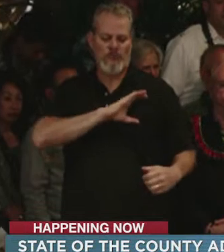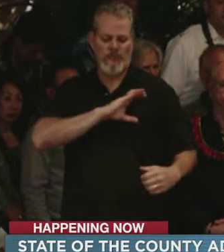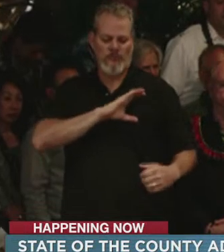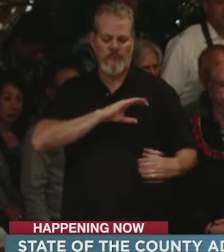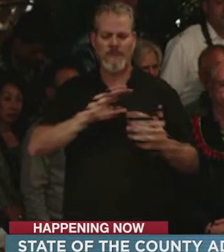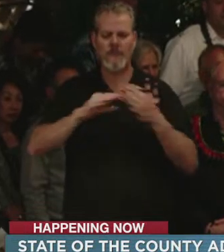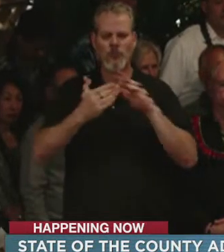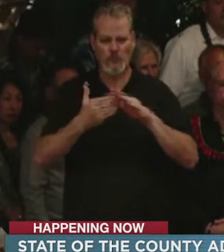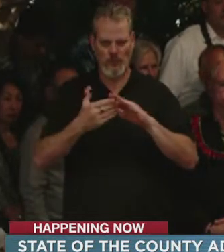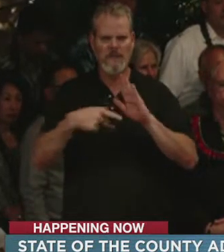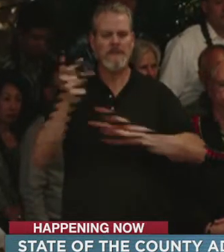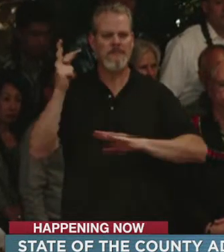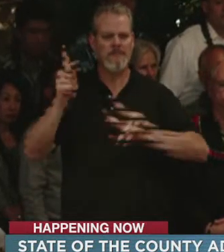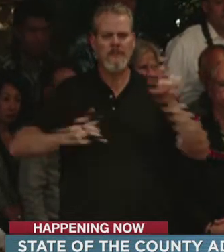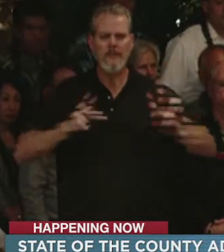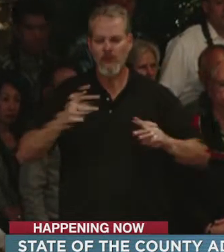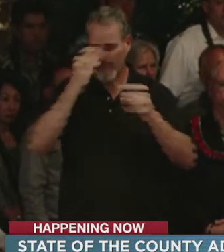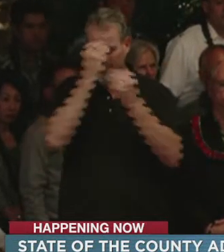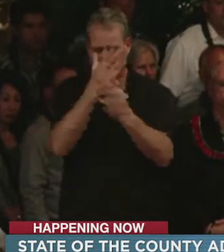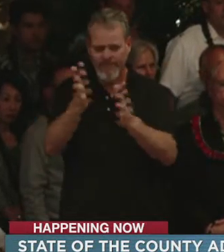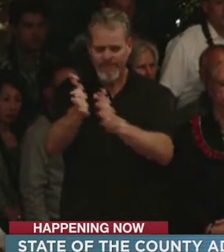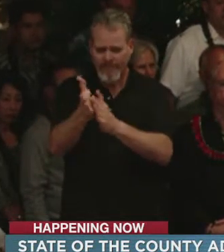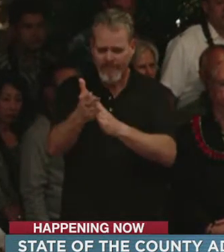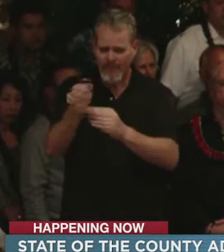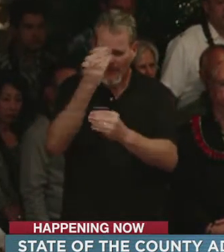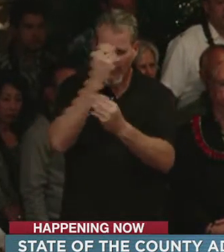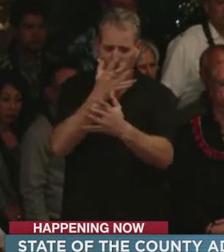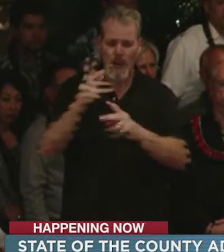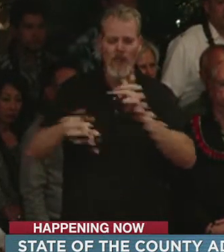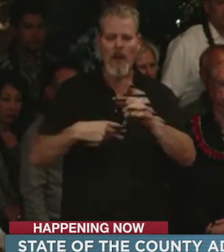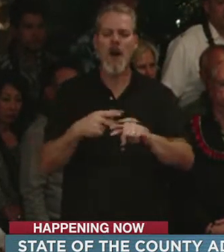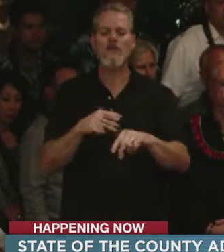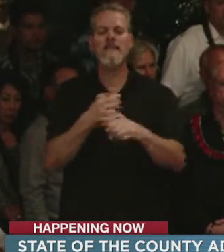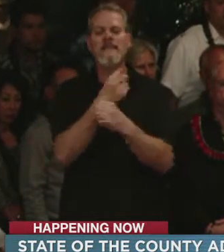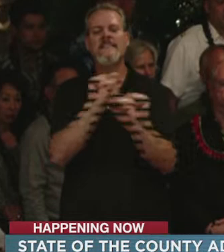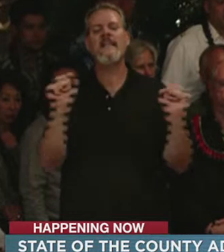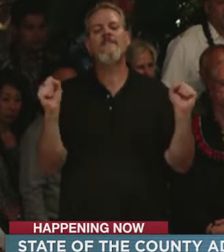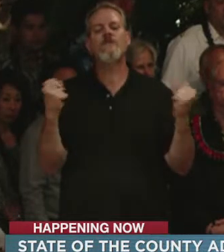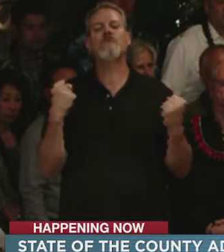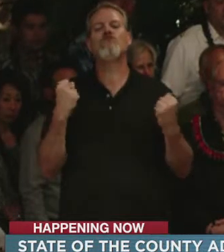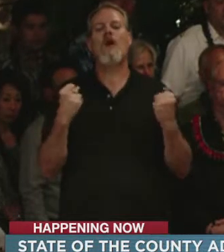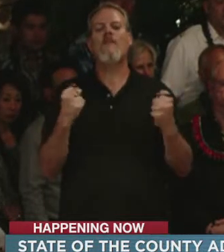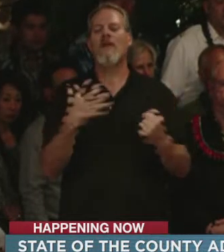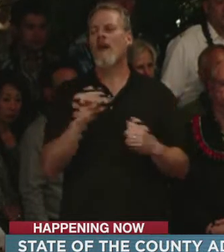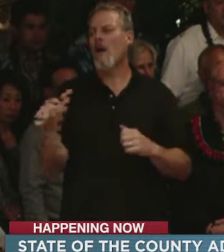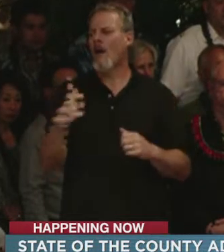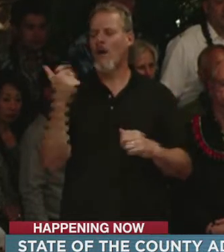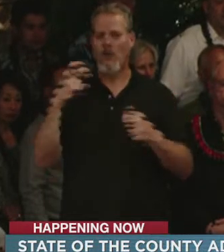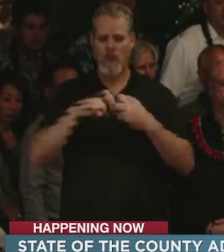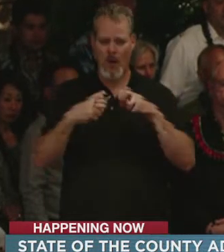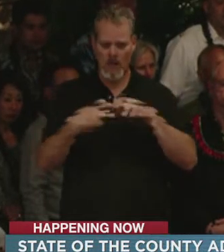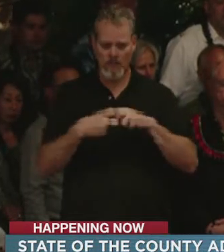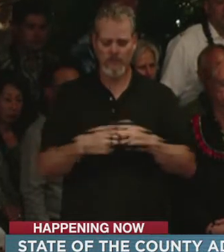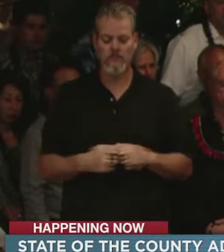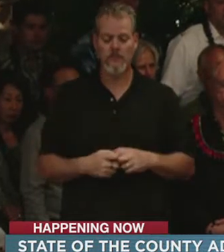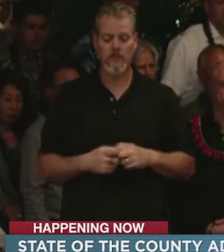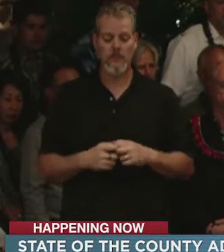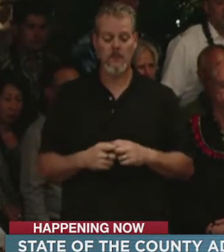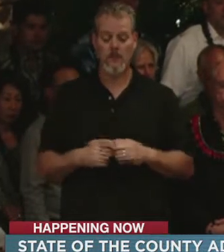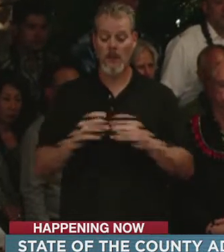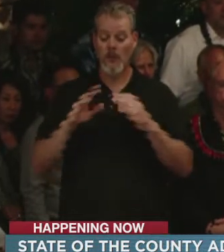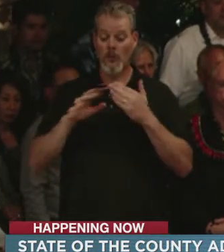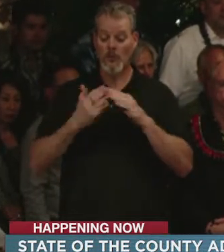community in efforts to increase public awareness regarding safe driving and other community issues. The community's safety